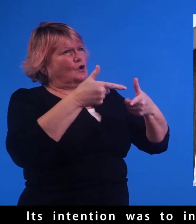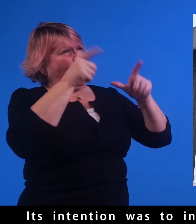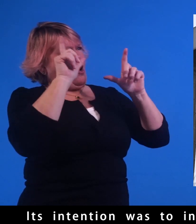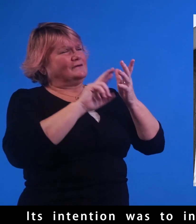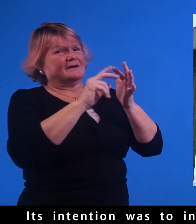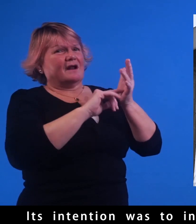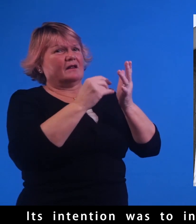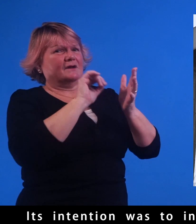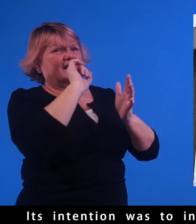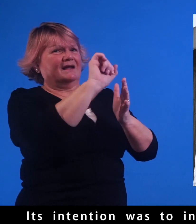themselves.